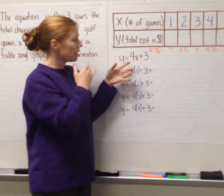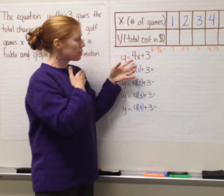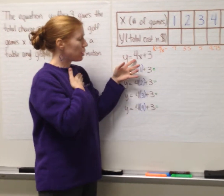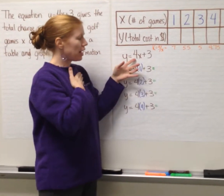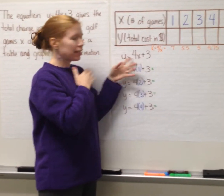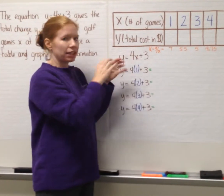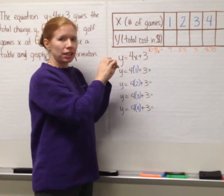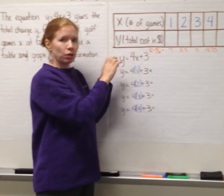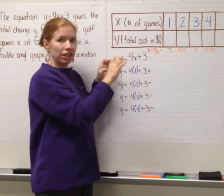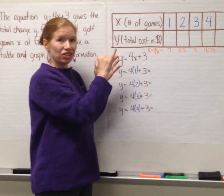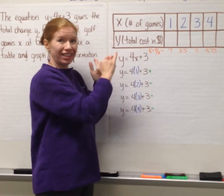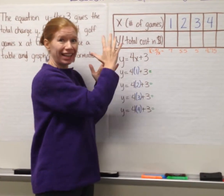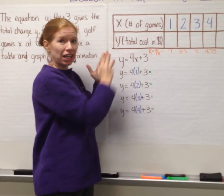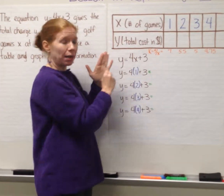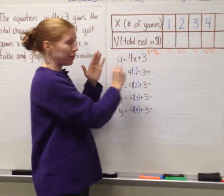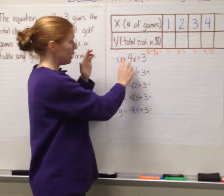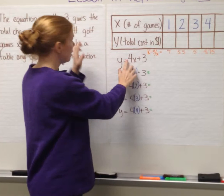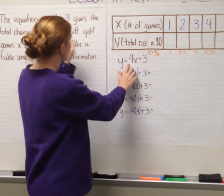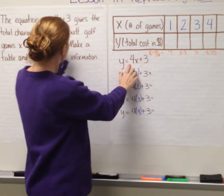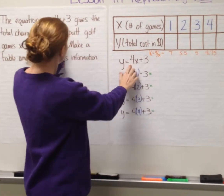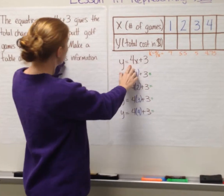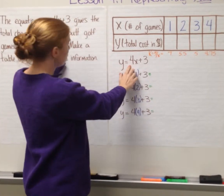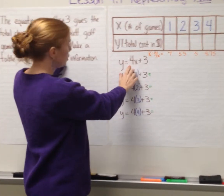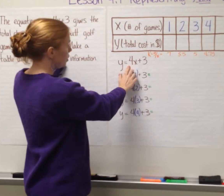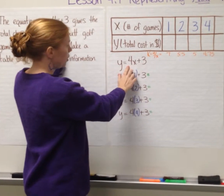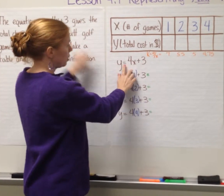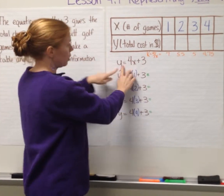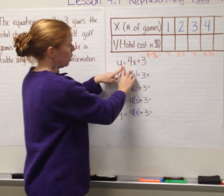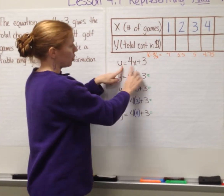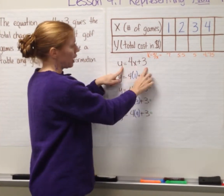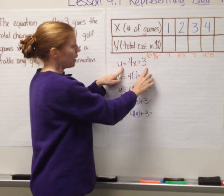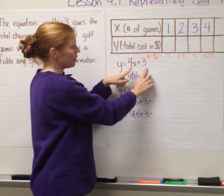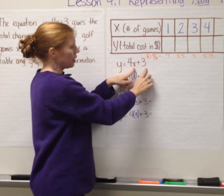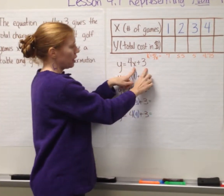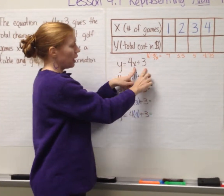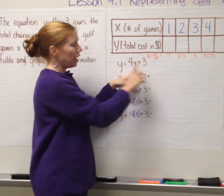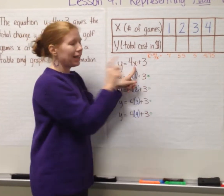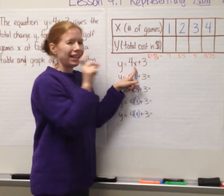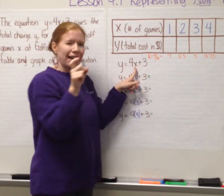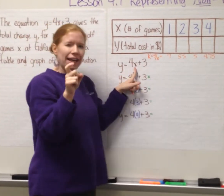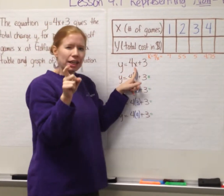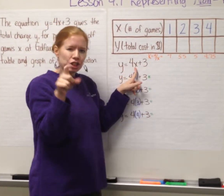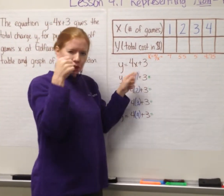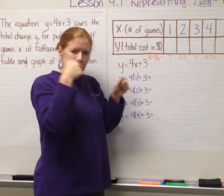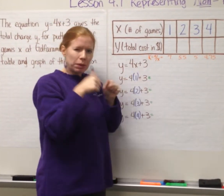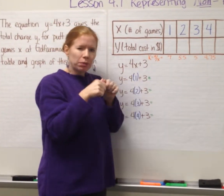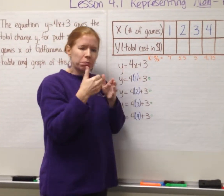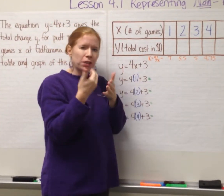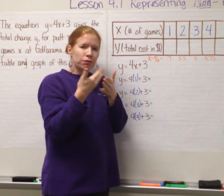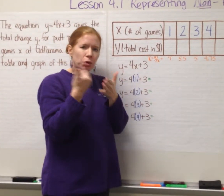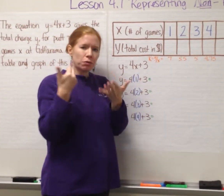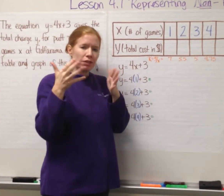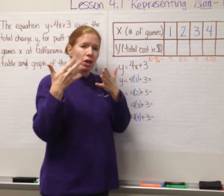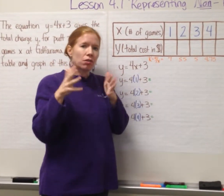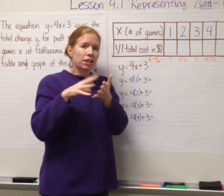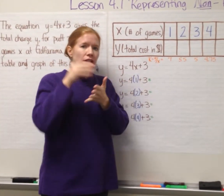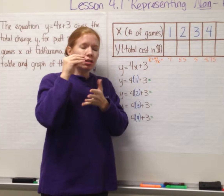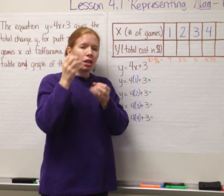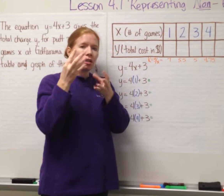is my equation that I copied. All right, and X, you remember before, we've already learned a lot